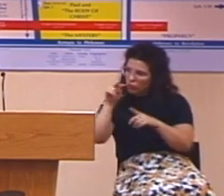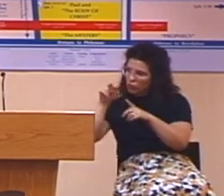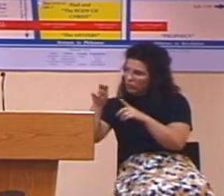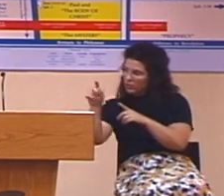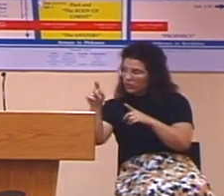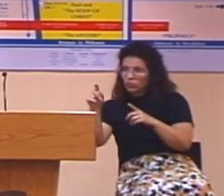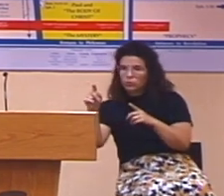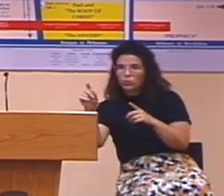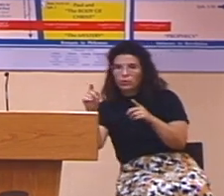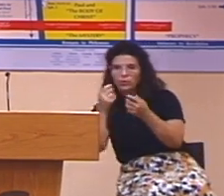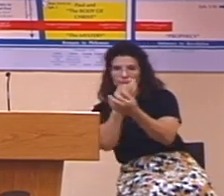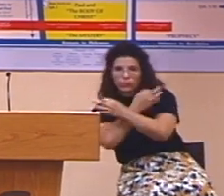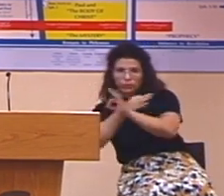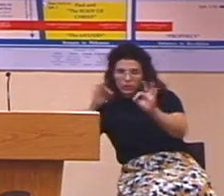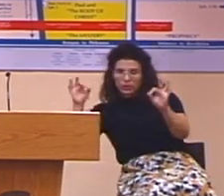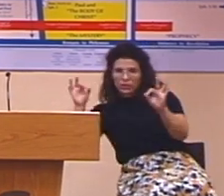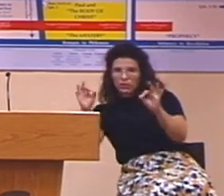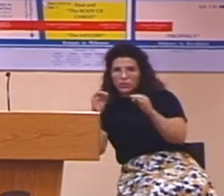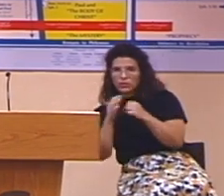as free